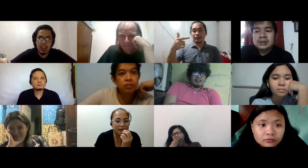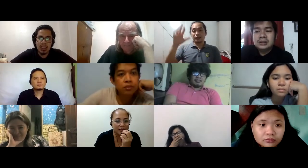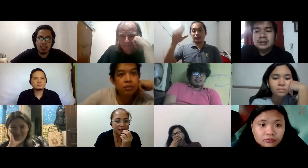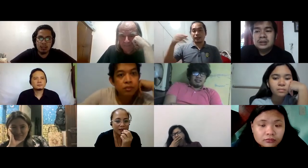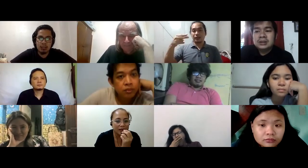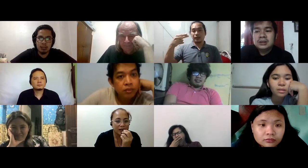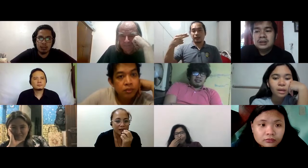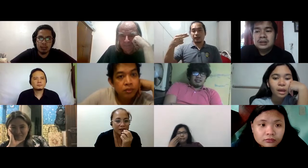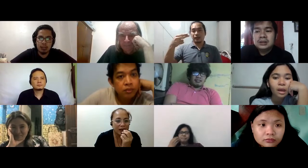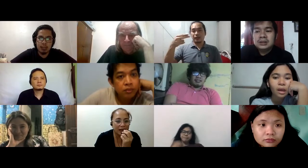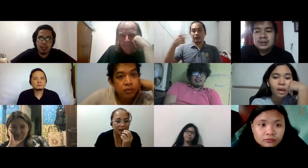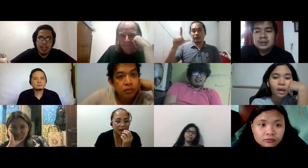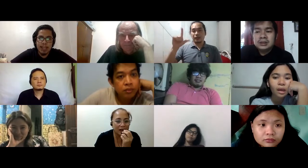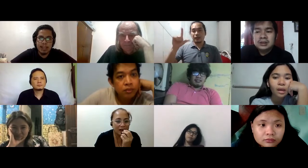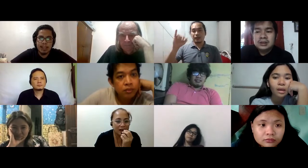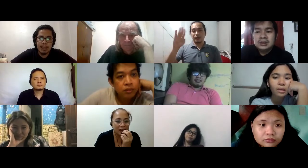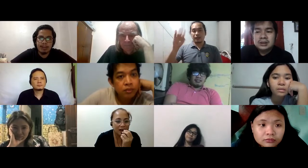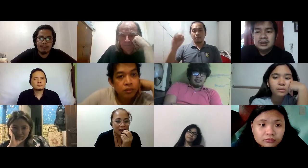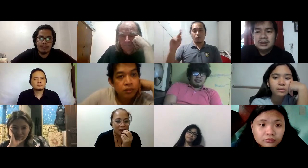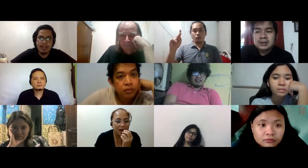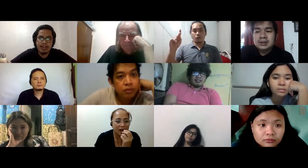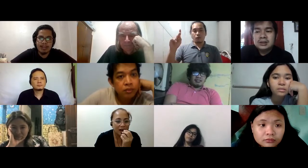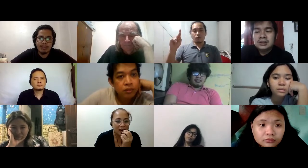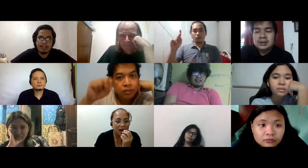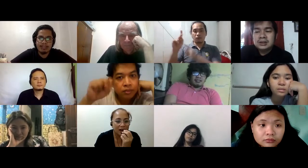met Greg.